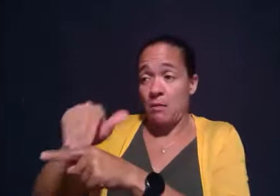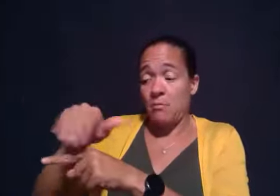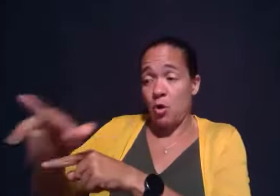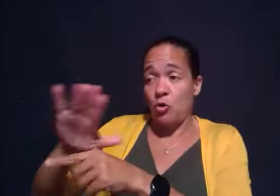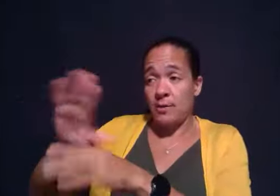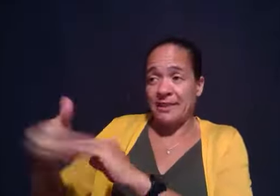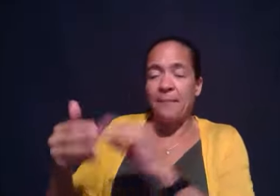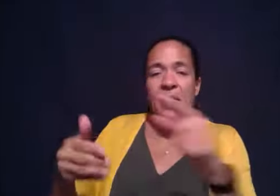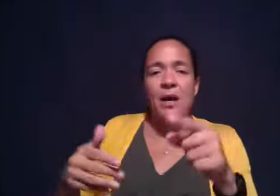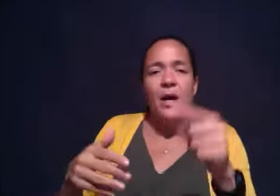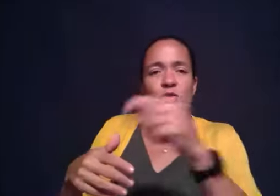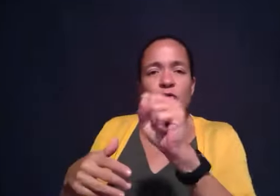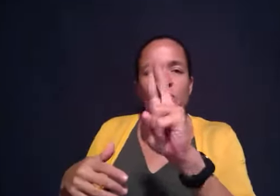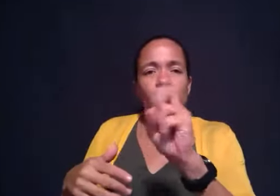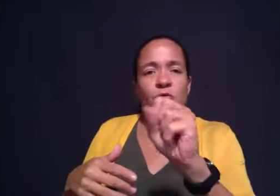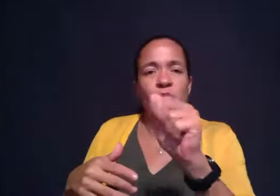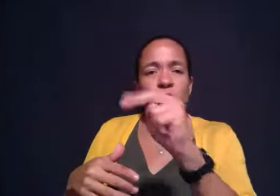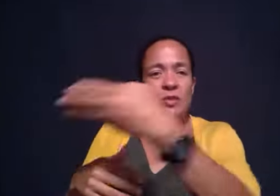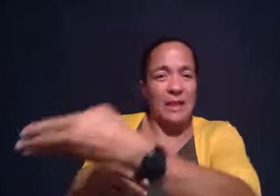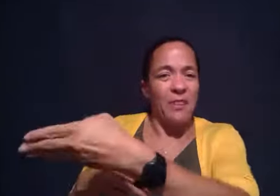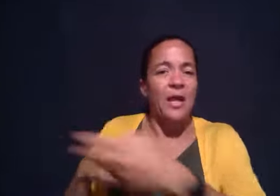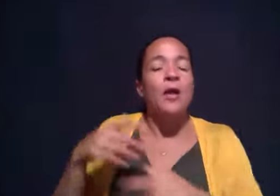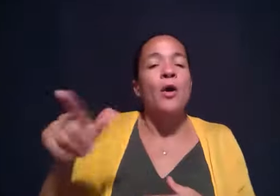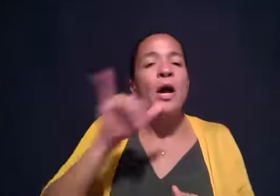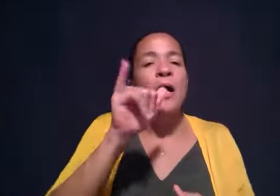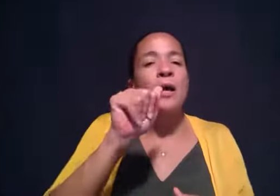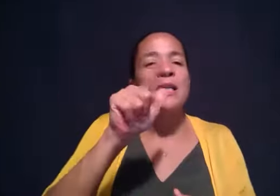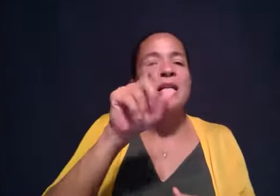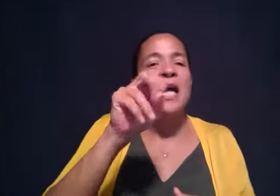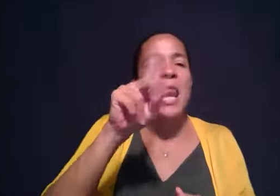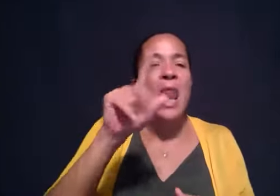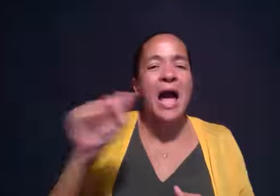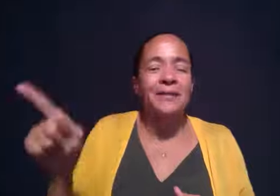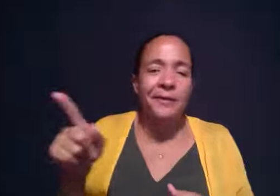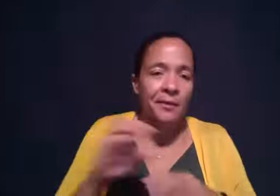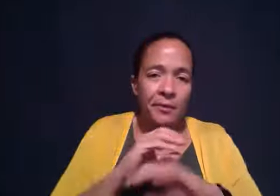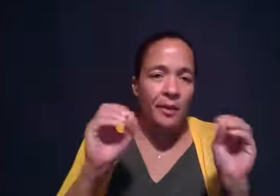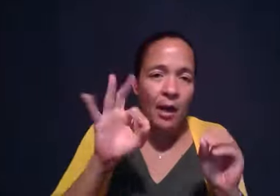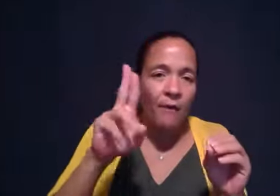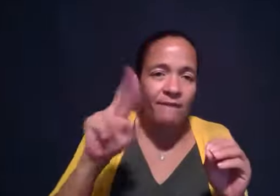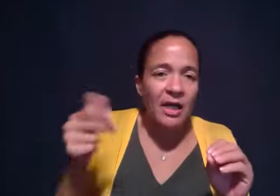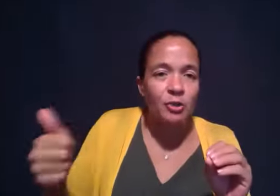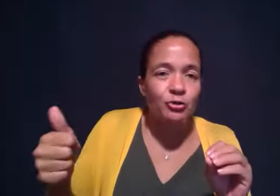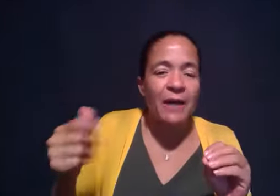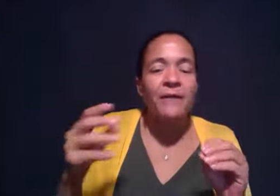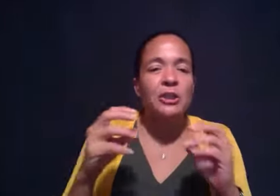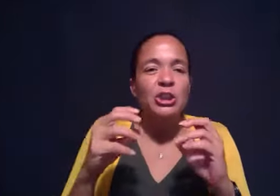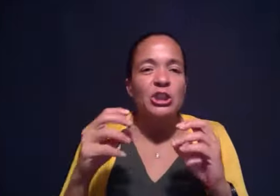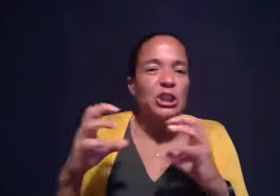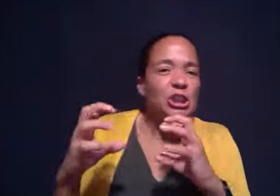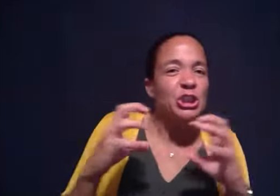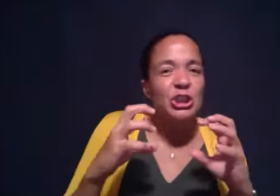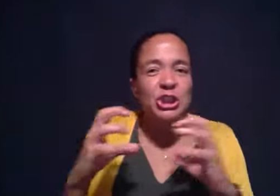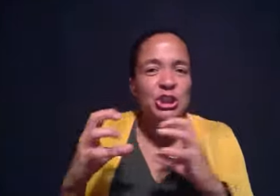the phone, back when phones were on walls. And Susie and I were bored. And that's when I remembered the